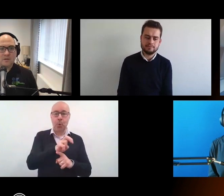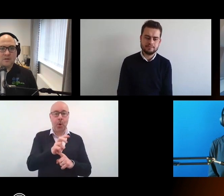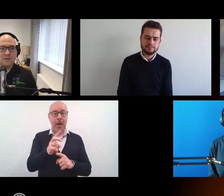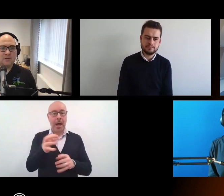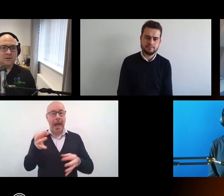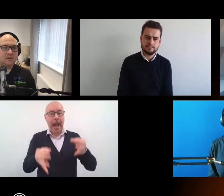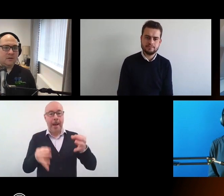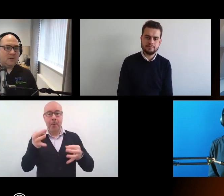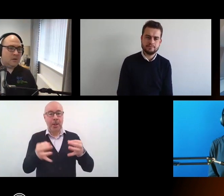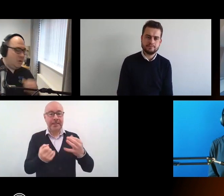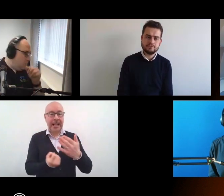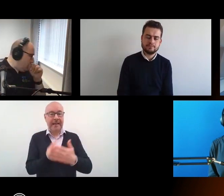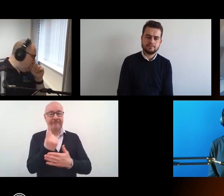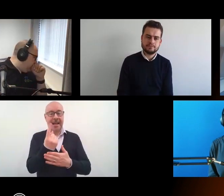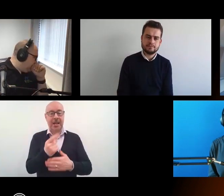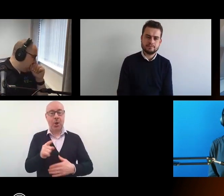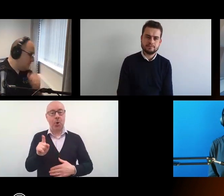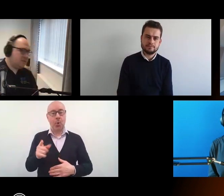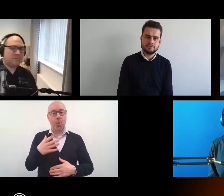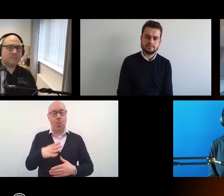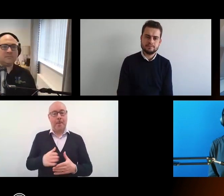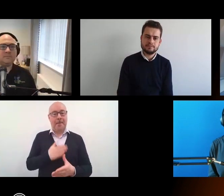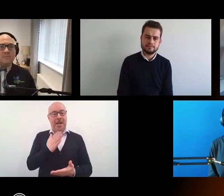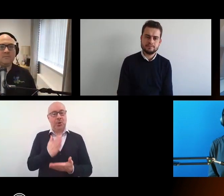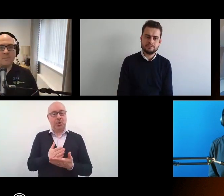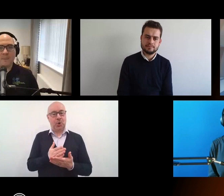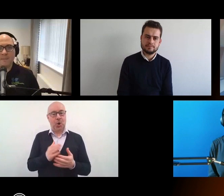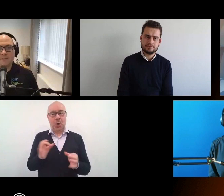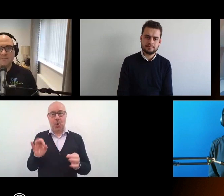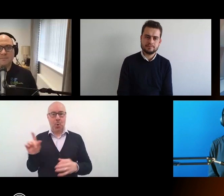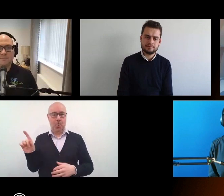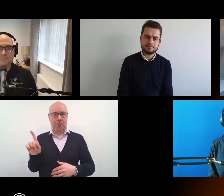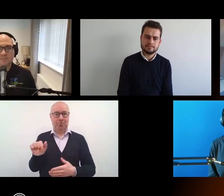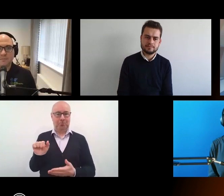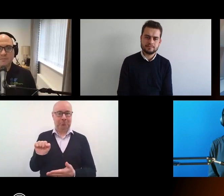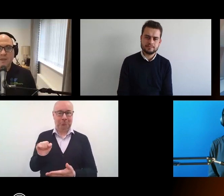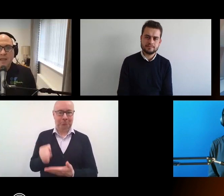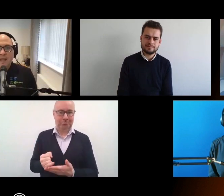you don't want to have any embarrassing situations.